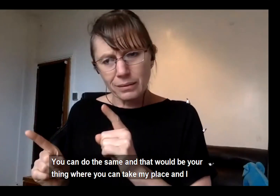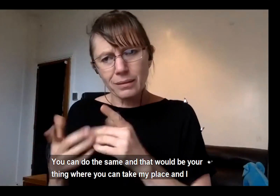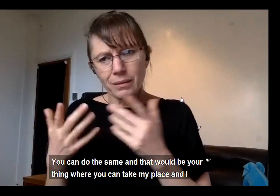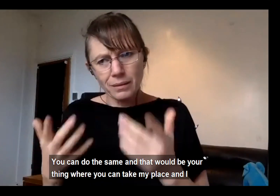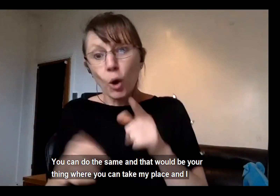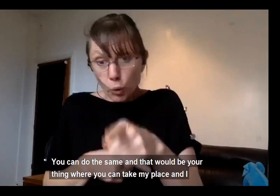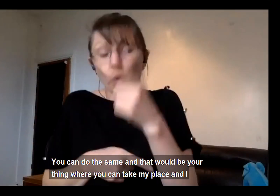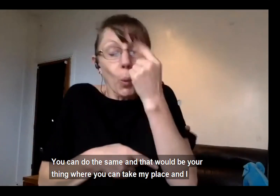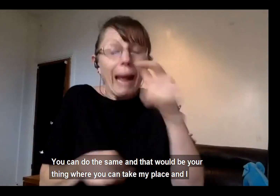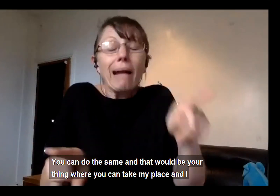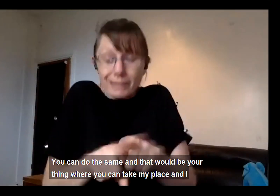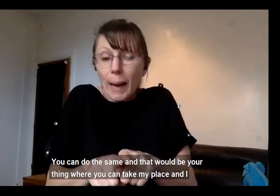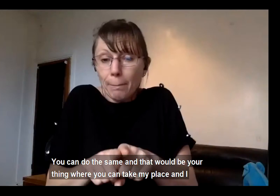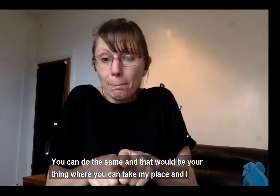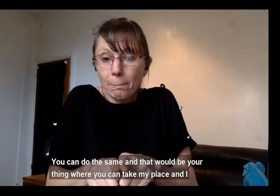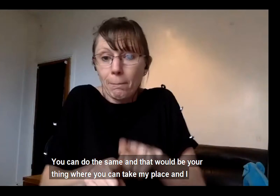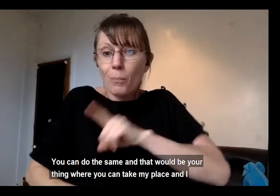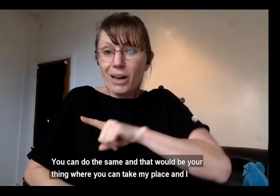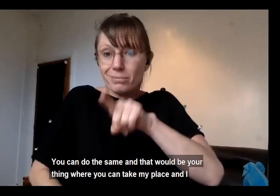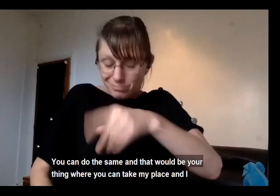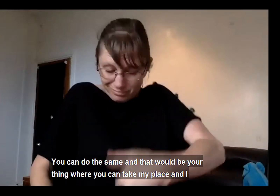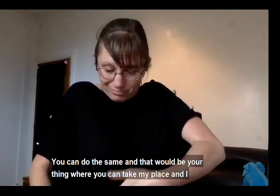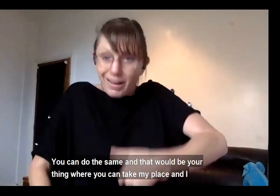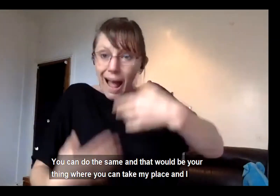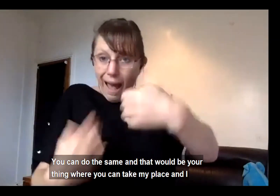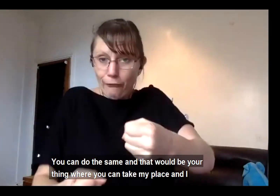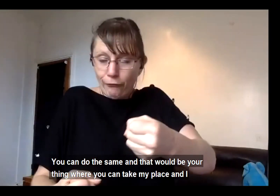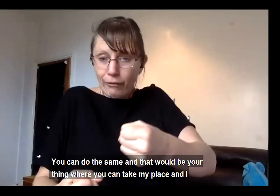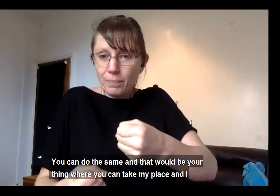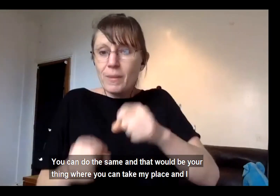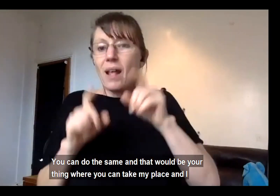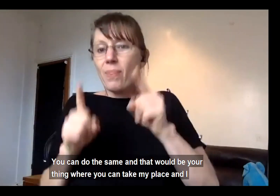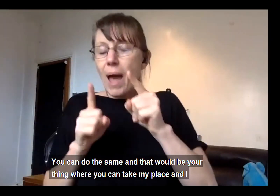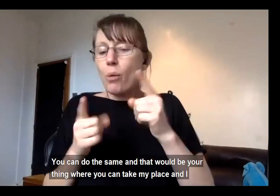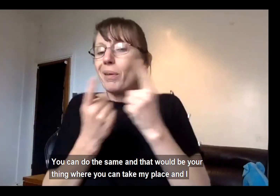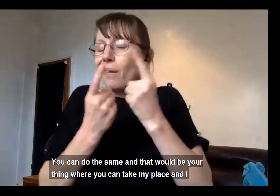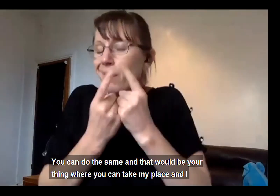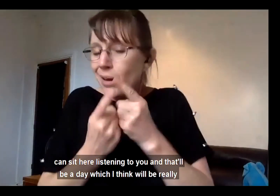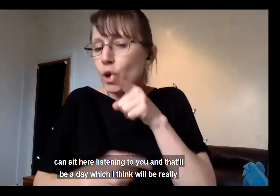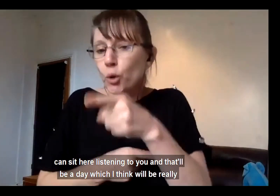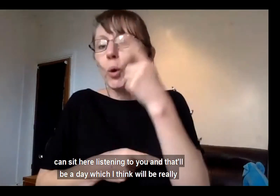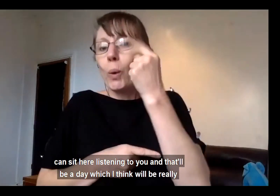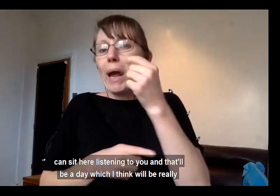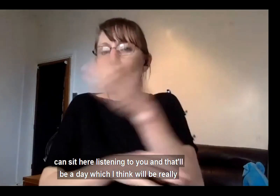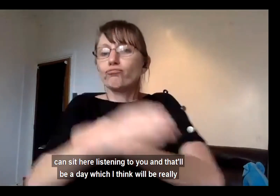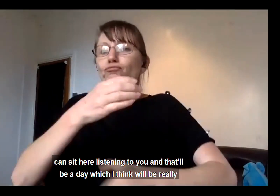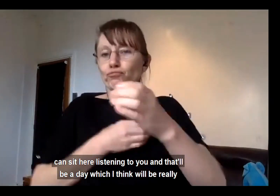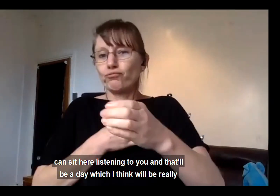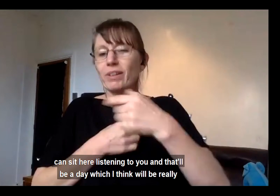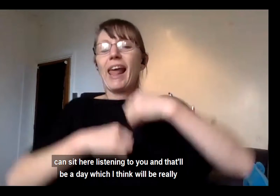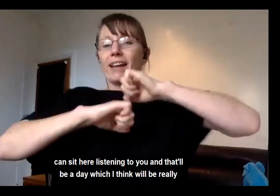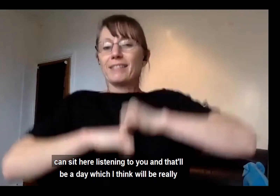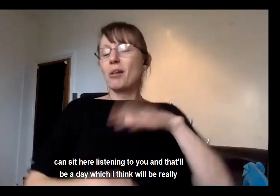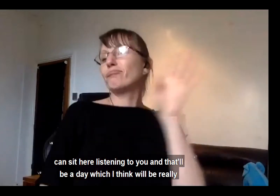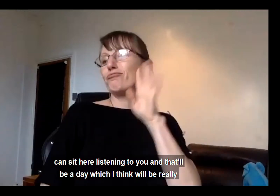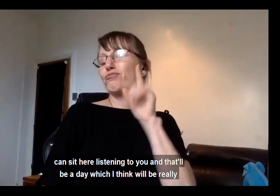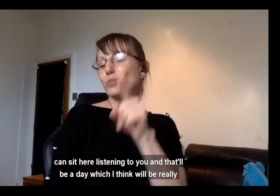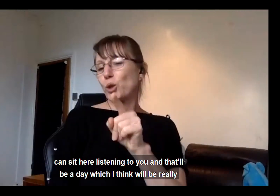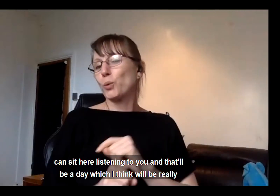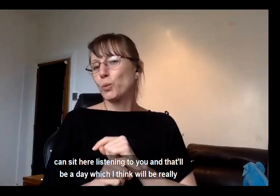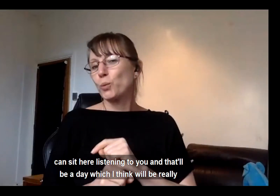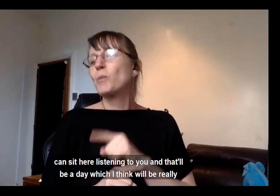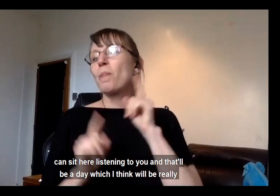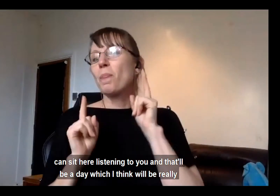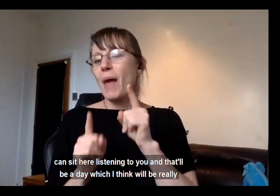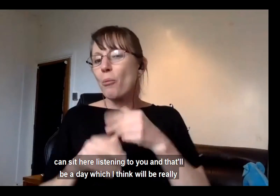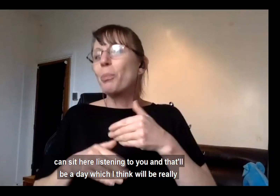You can do the same, and that'll be the thing where you can take my place and I can sit here listening to you, and that'll be